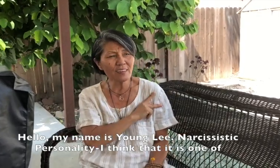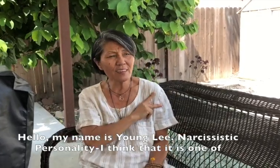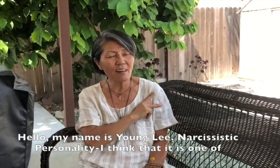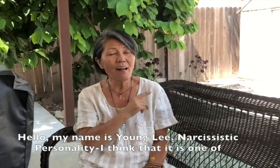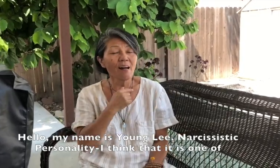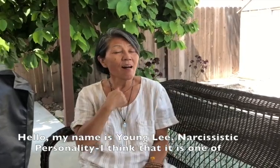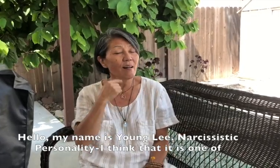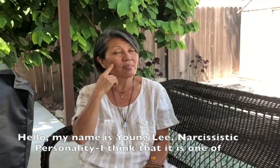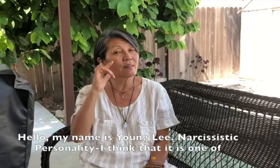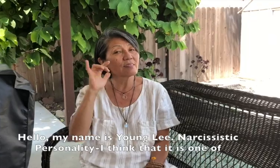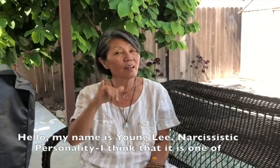of